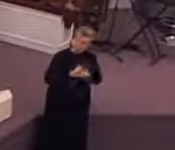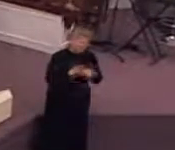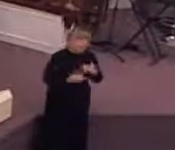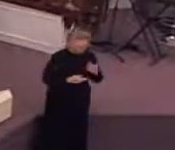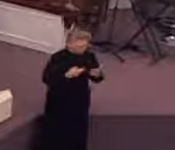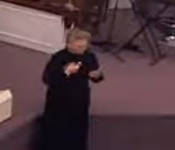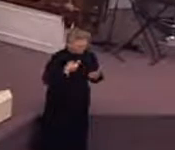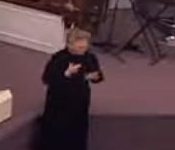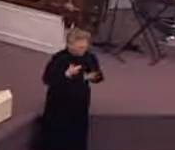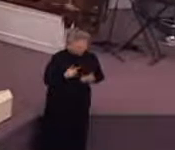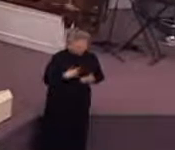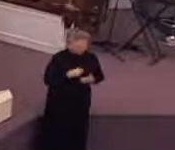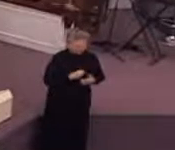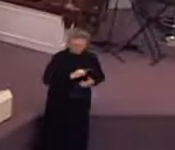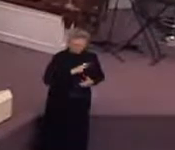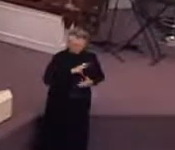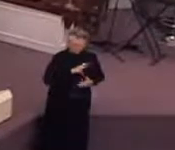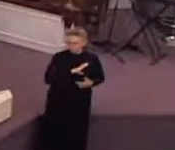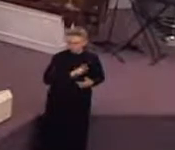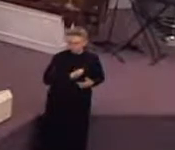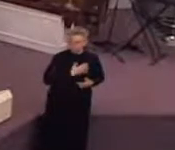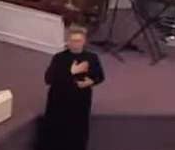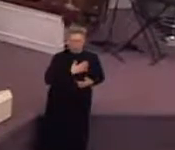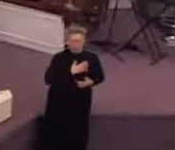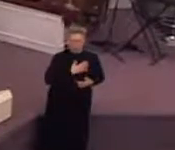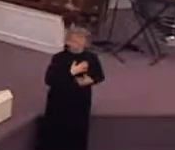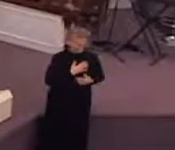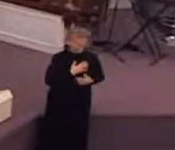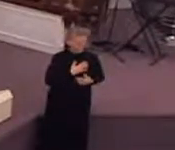Revive us, O Lord. Stir us. Move us.